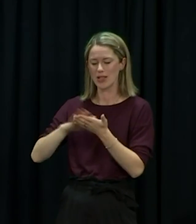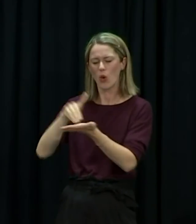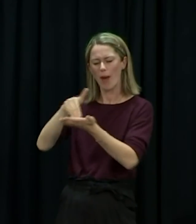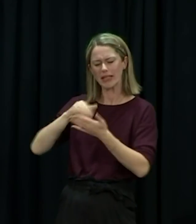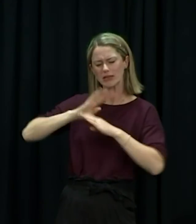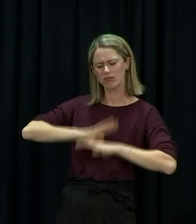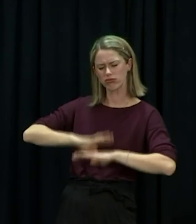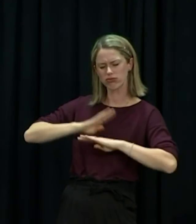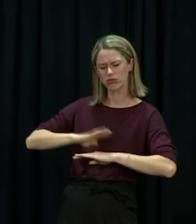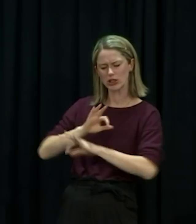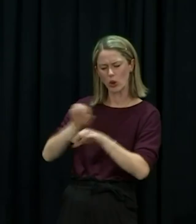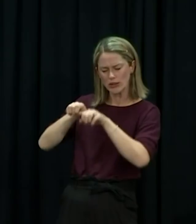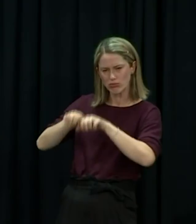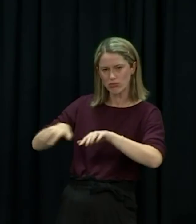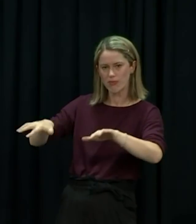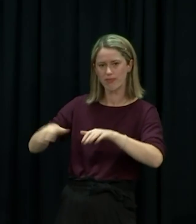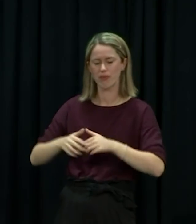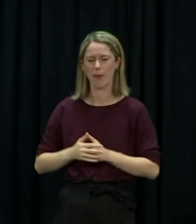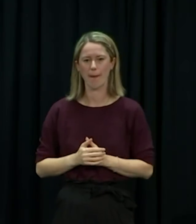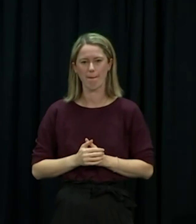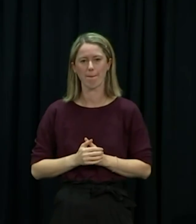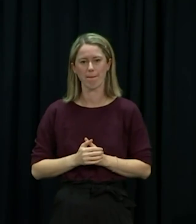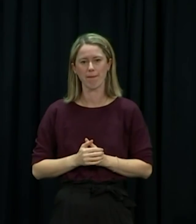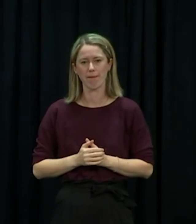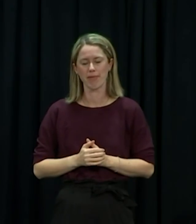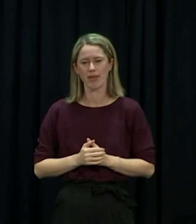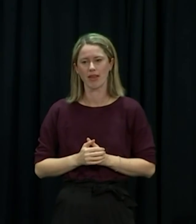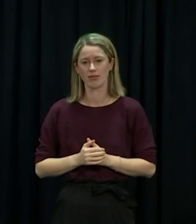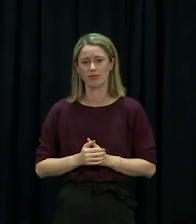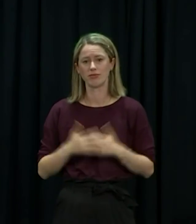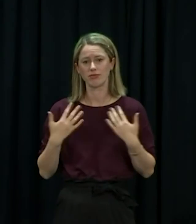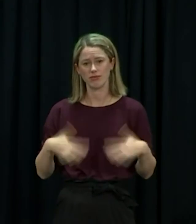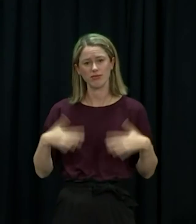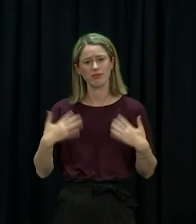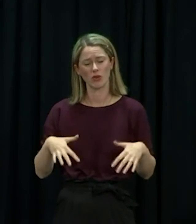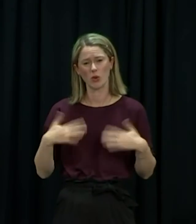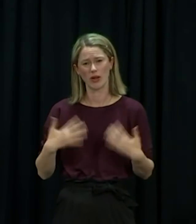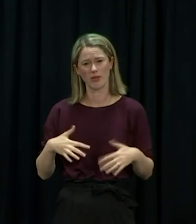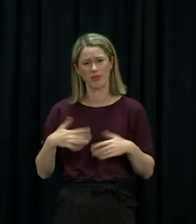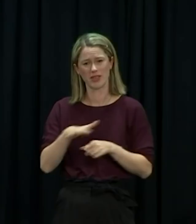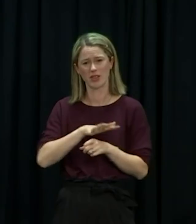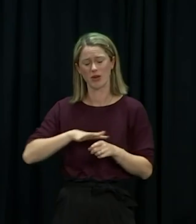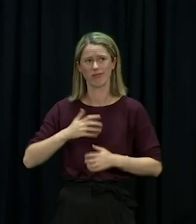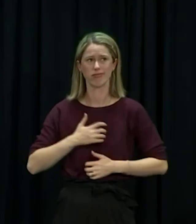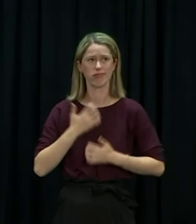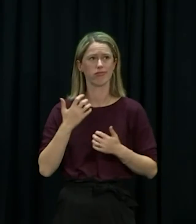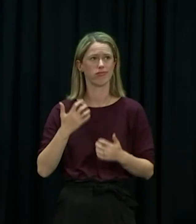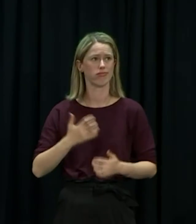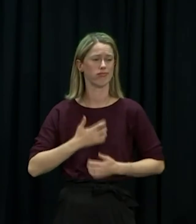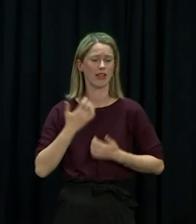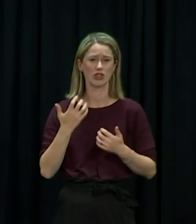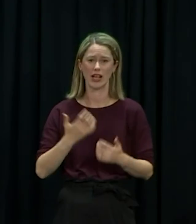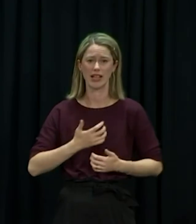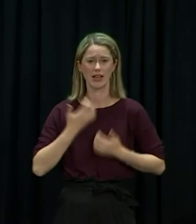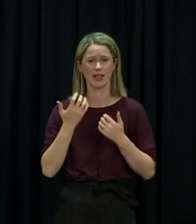isn't any undetected community transmission. As you can imagine, this is an incredibly frustrating situation, the likes of